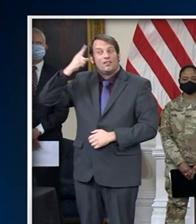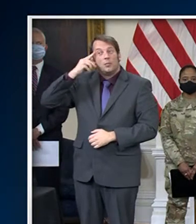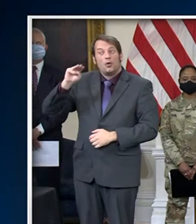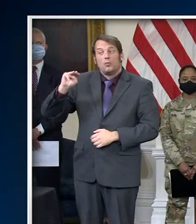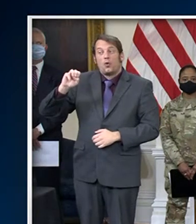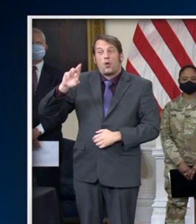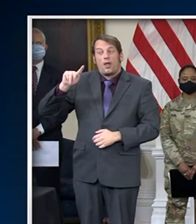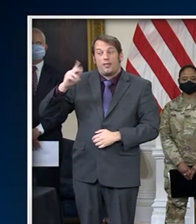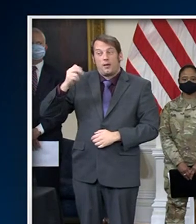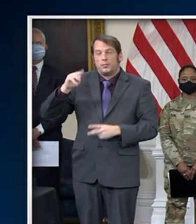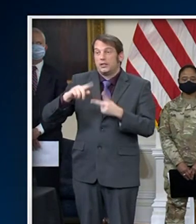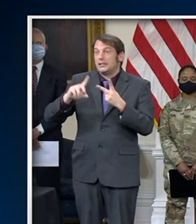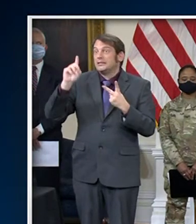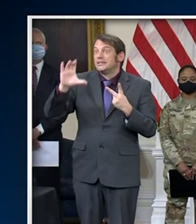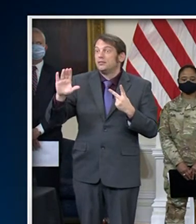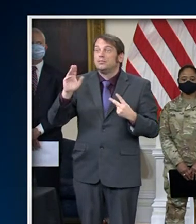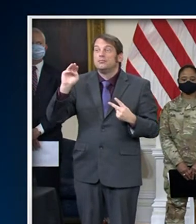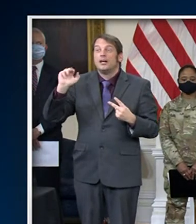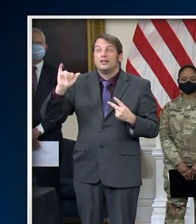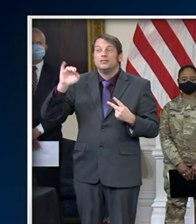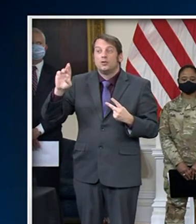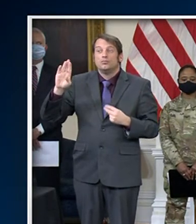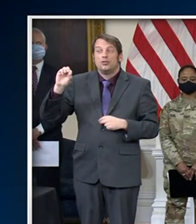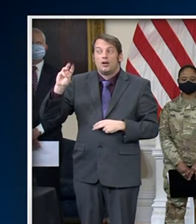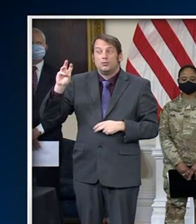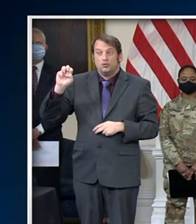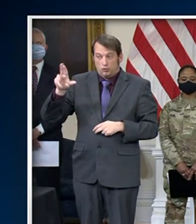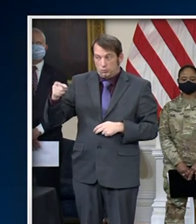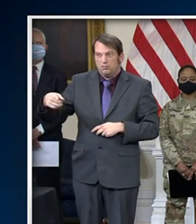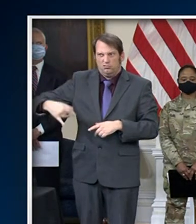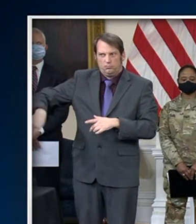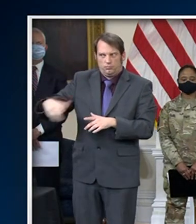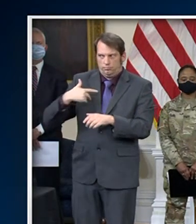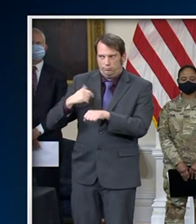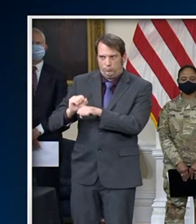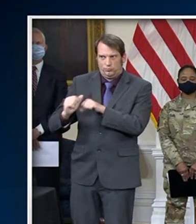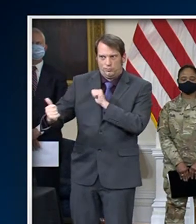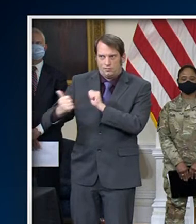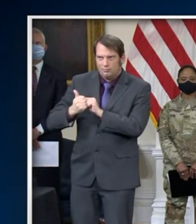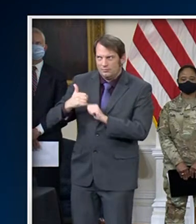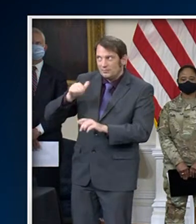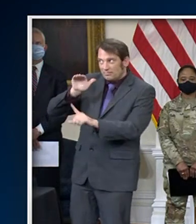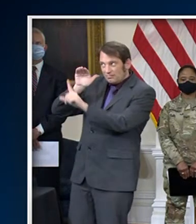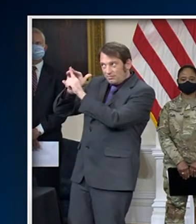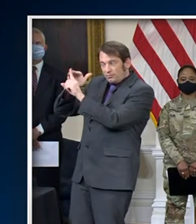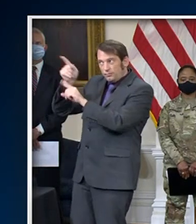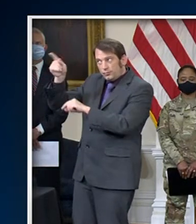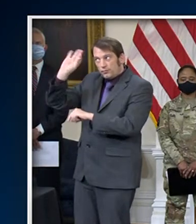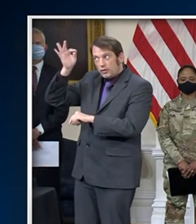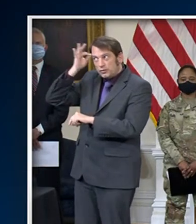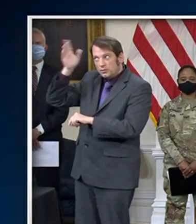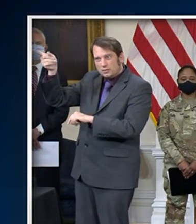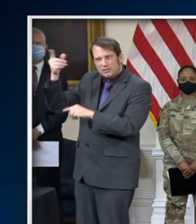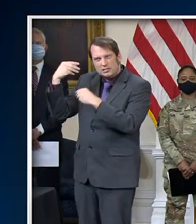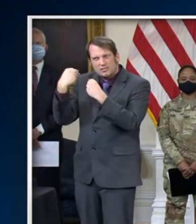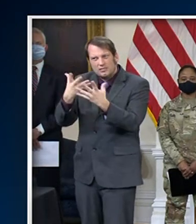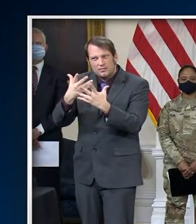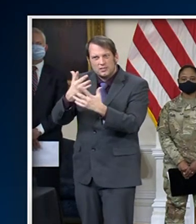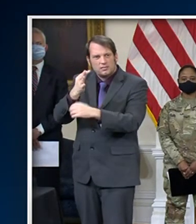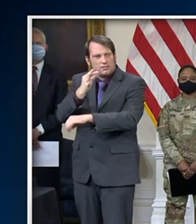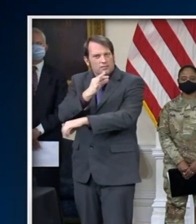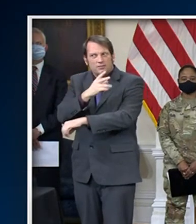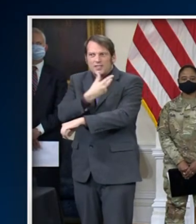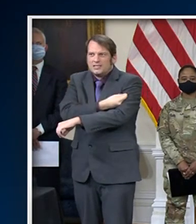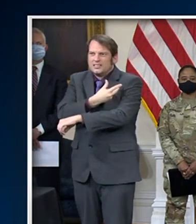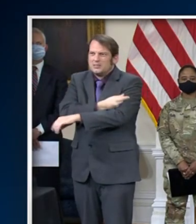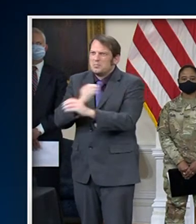federal officials to take a more direct responsibility for vaccinating the hundreds of thousands of